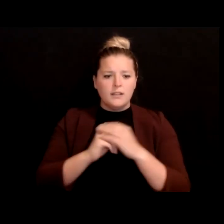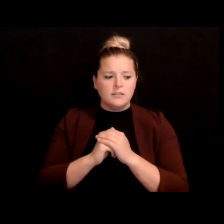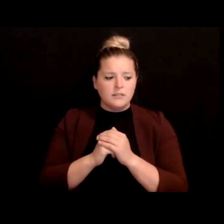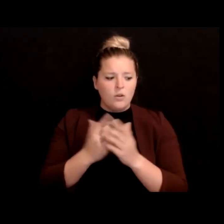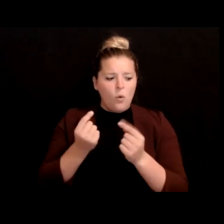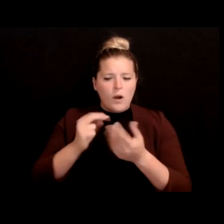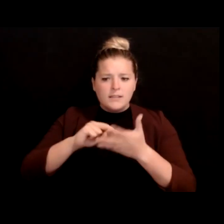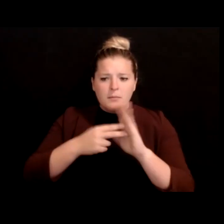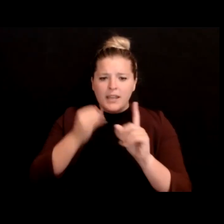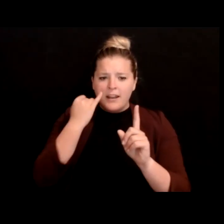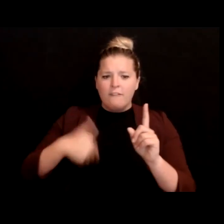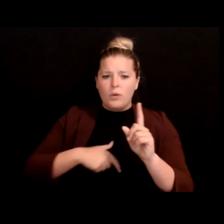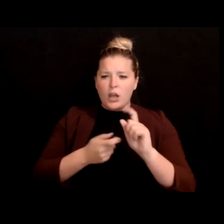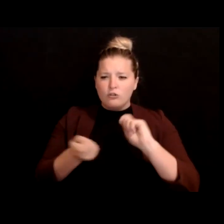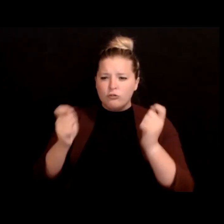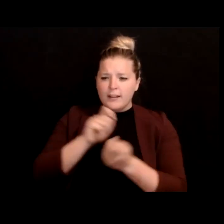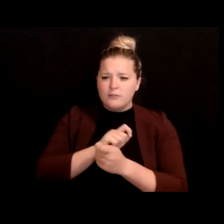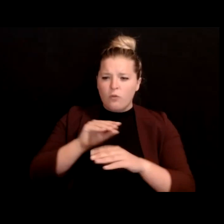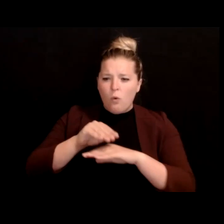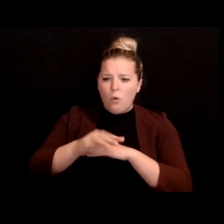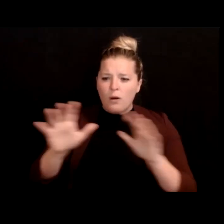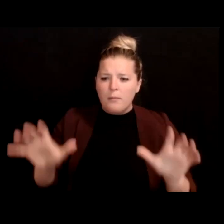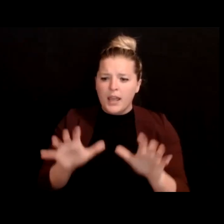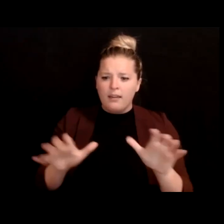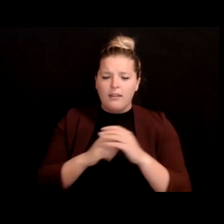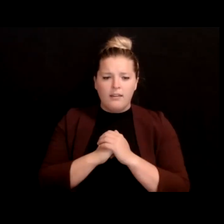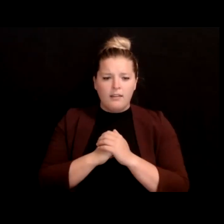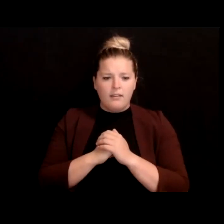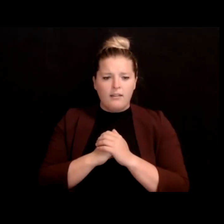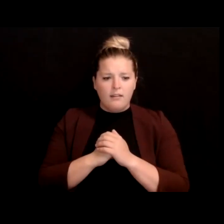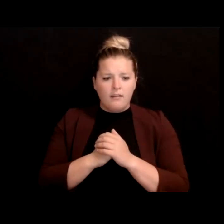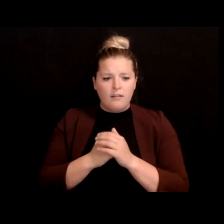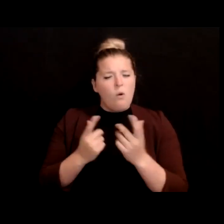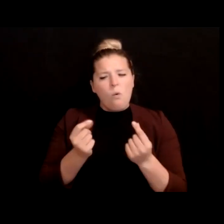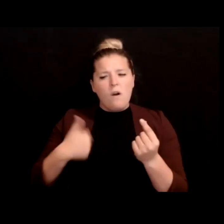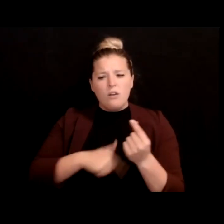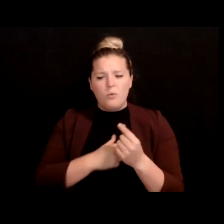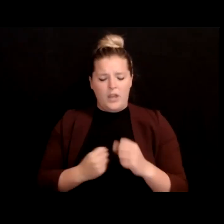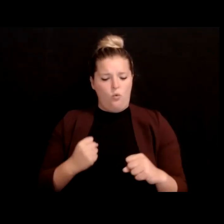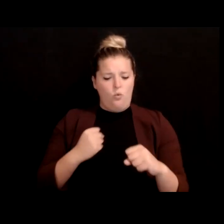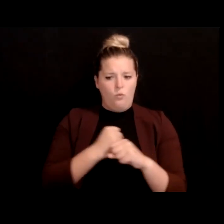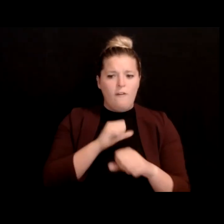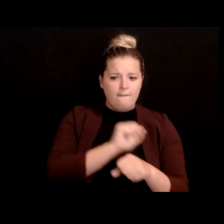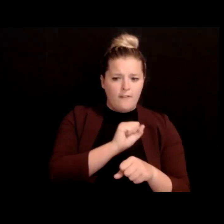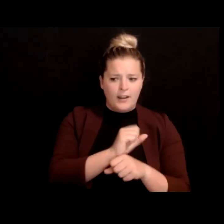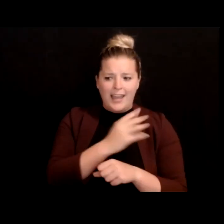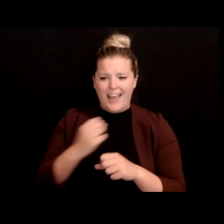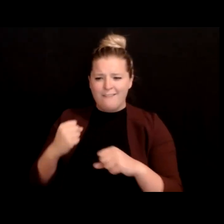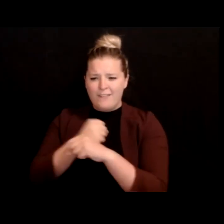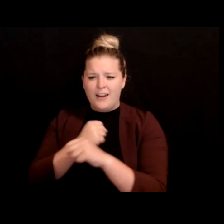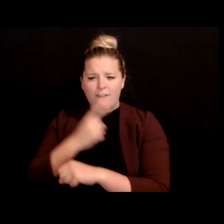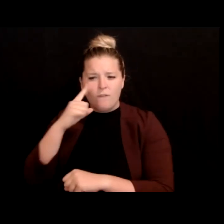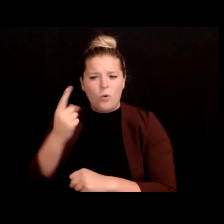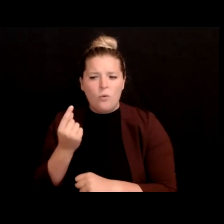when we talk about transformative justice. What are we working and fighting for? What are we